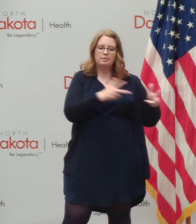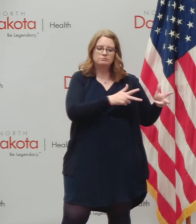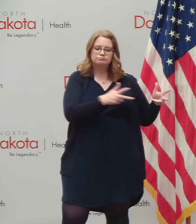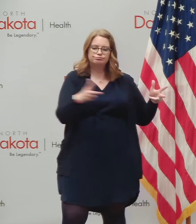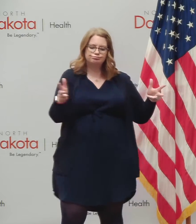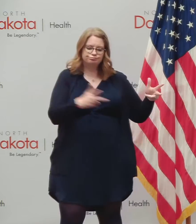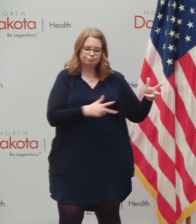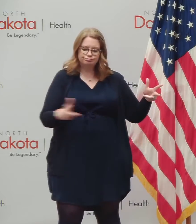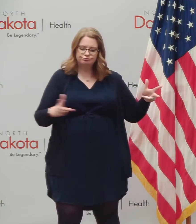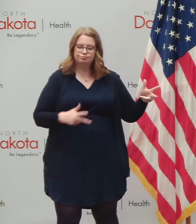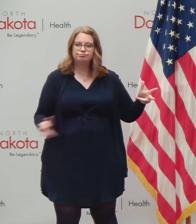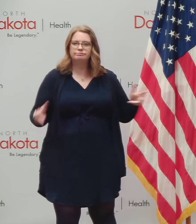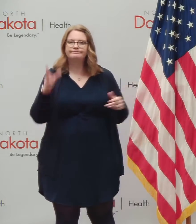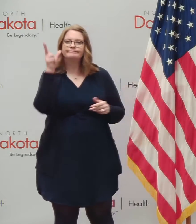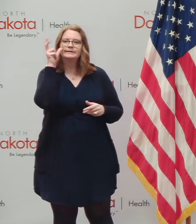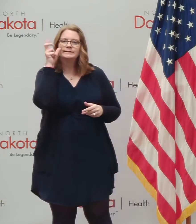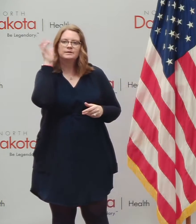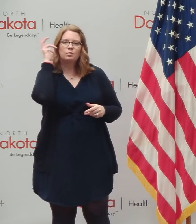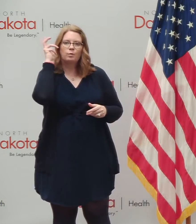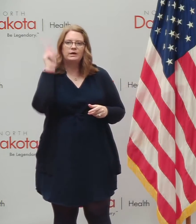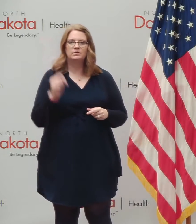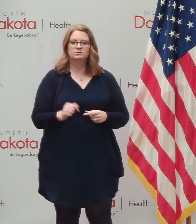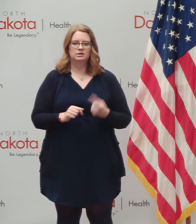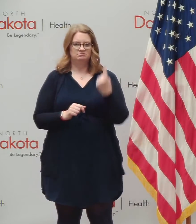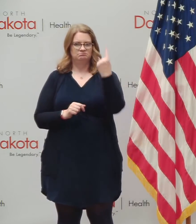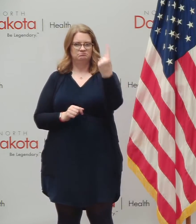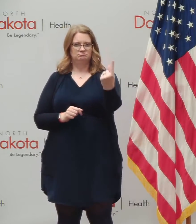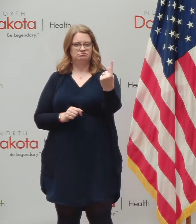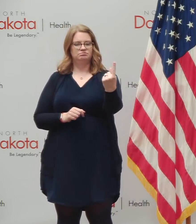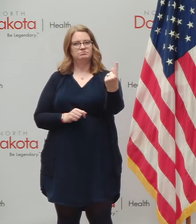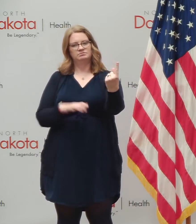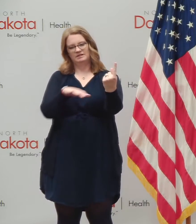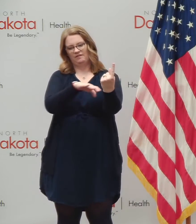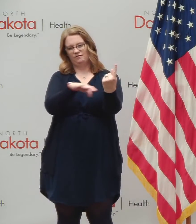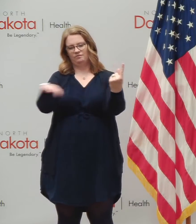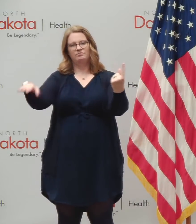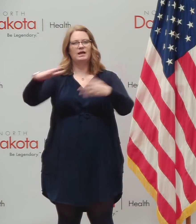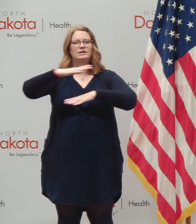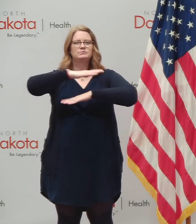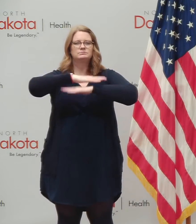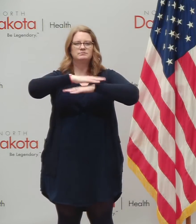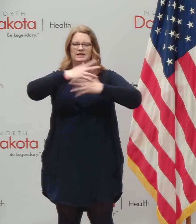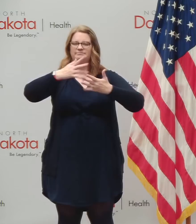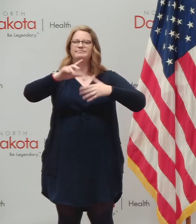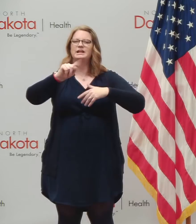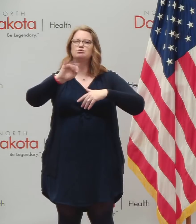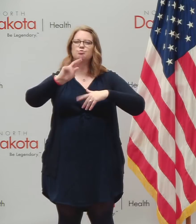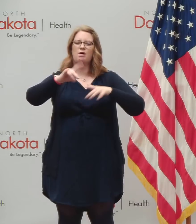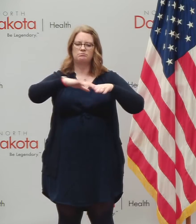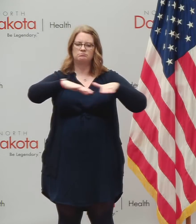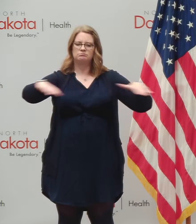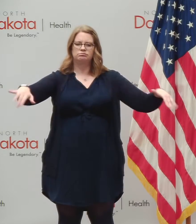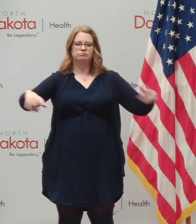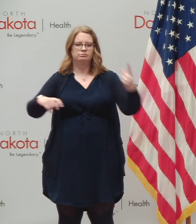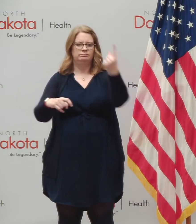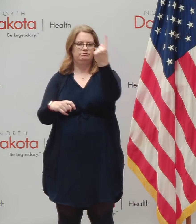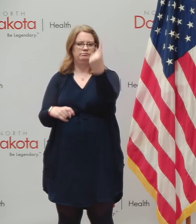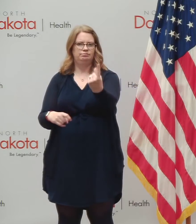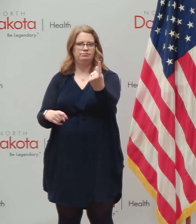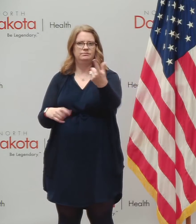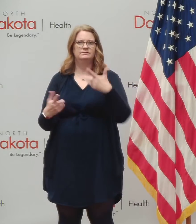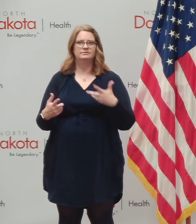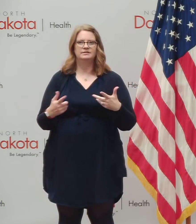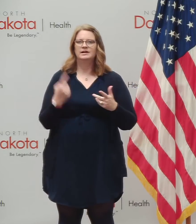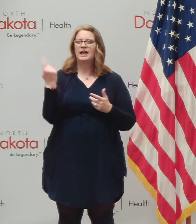church services. Throughout the summer, he's addressed his congregation from a flatbed trailer as they arrived in cars, tractors, classic